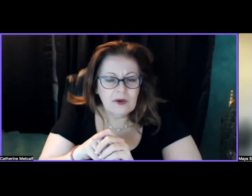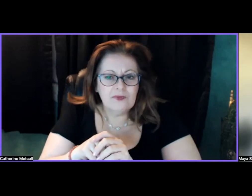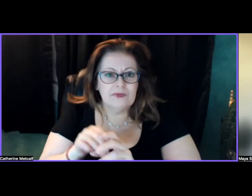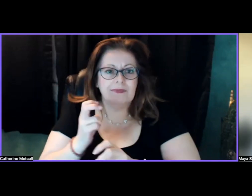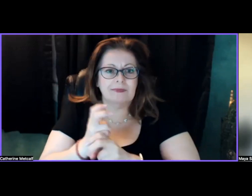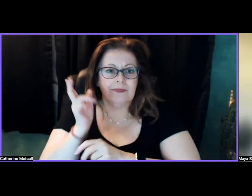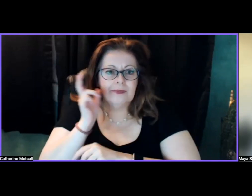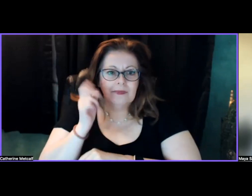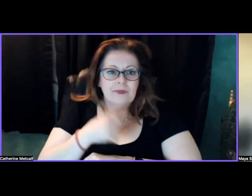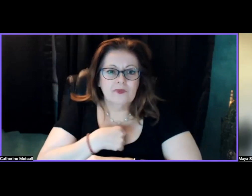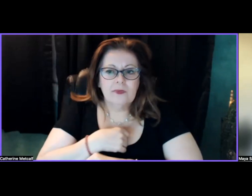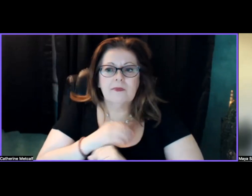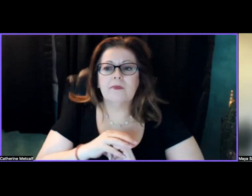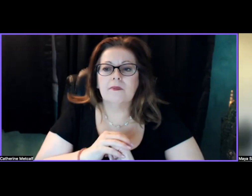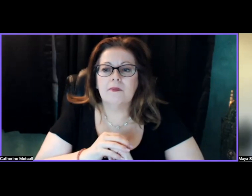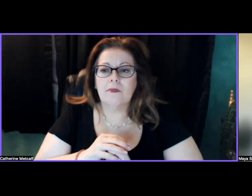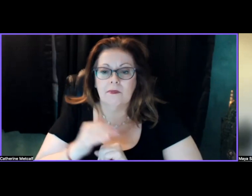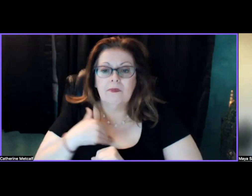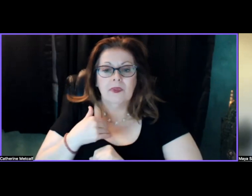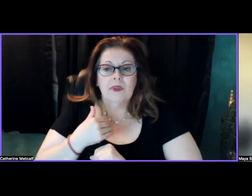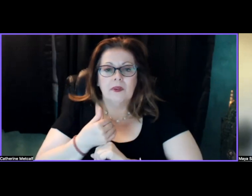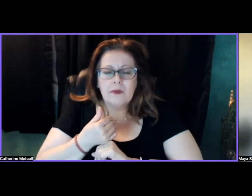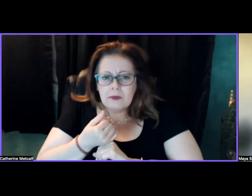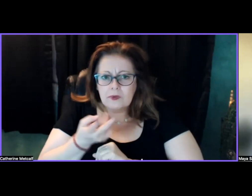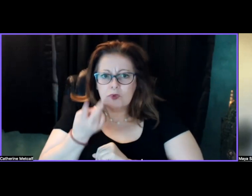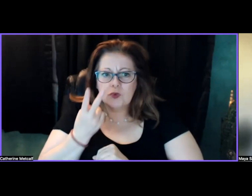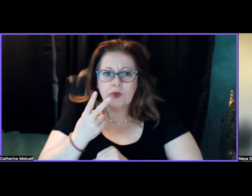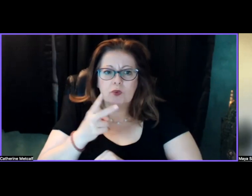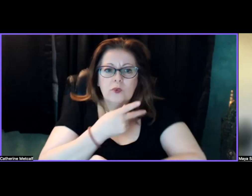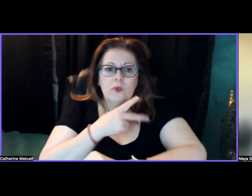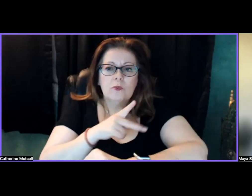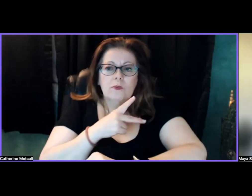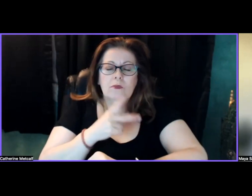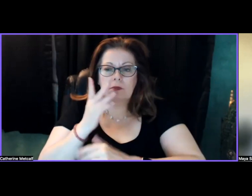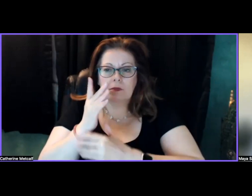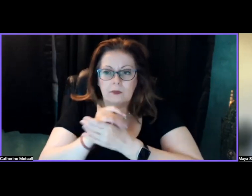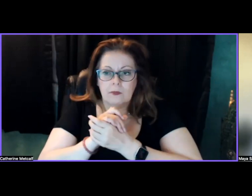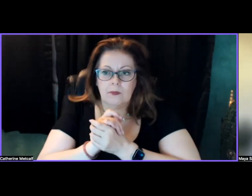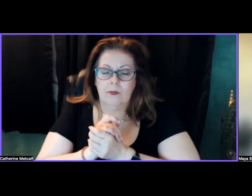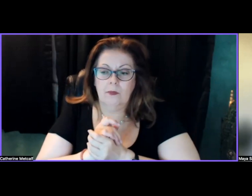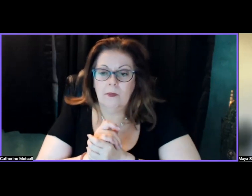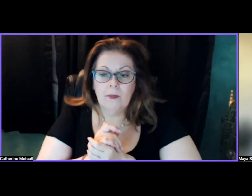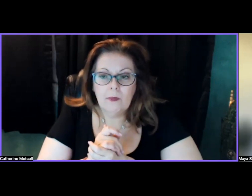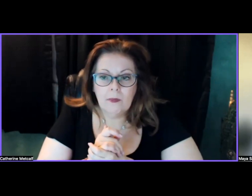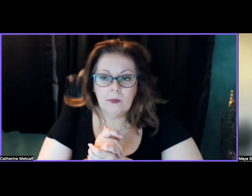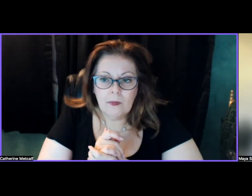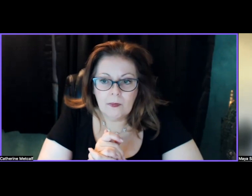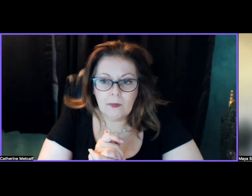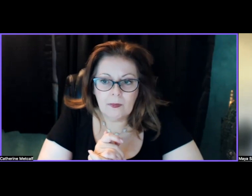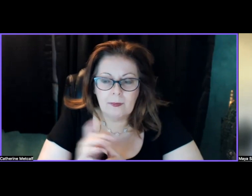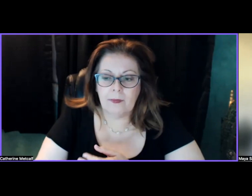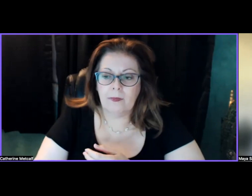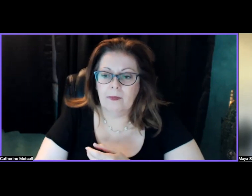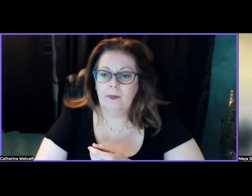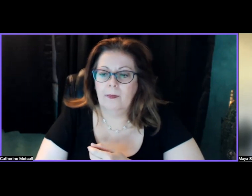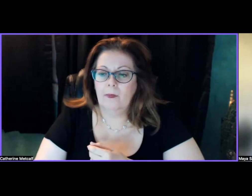couple poems for you guys tonight. I see some folks have hopped into the document. Good. Let me know if anyone has trouble opening that